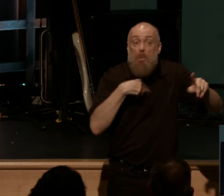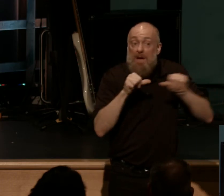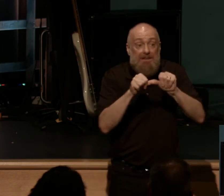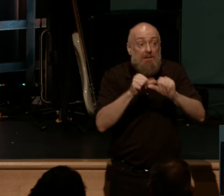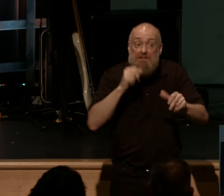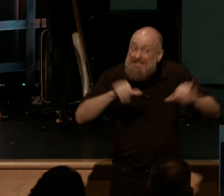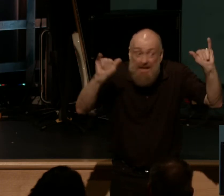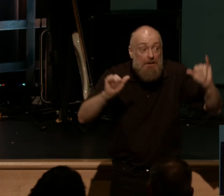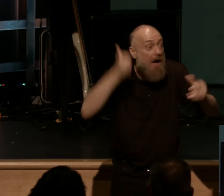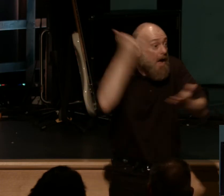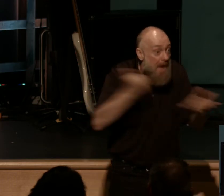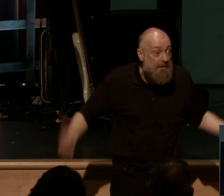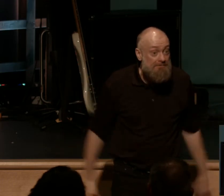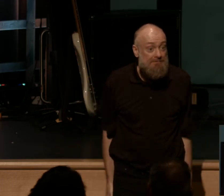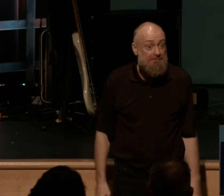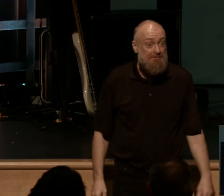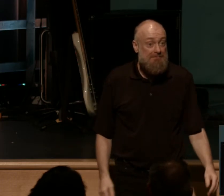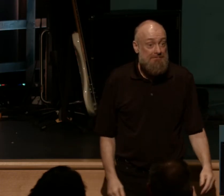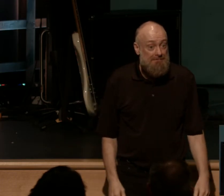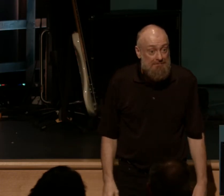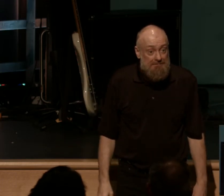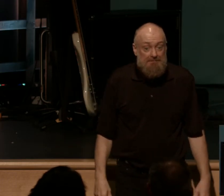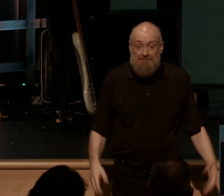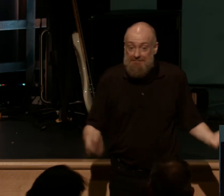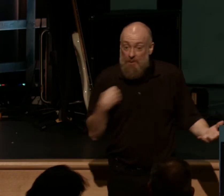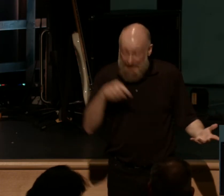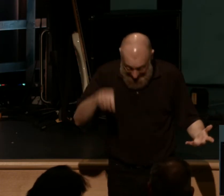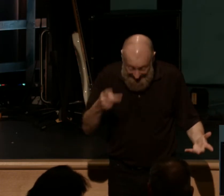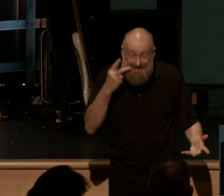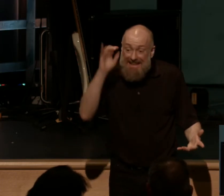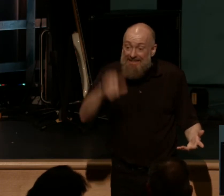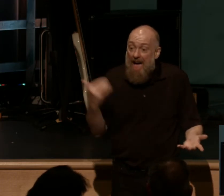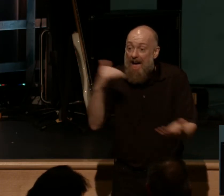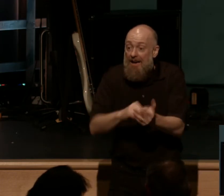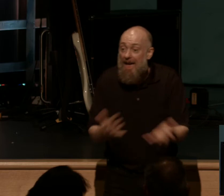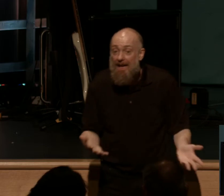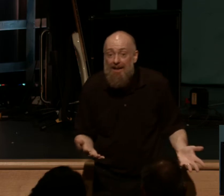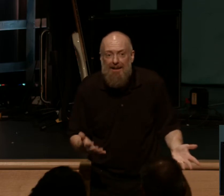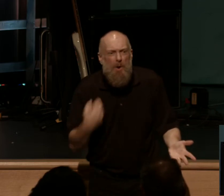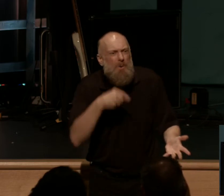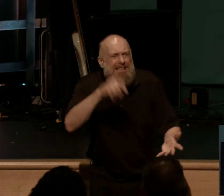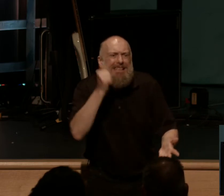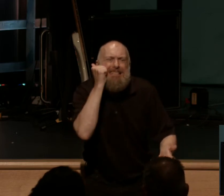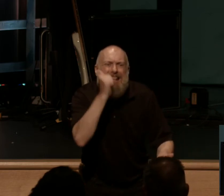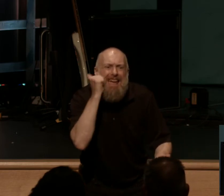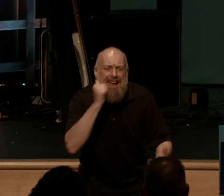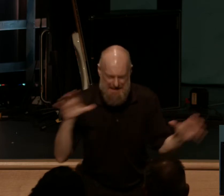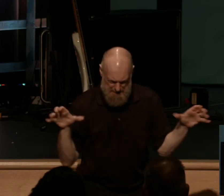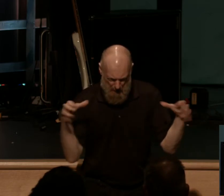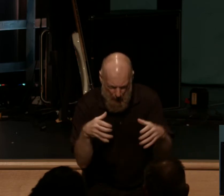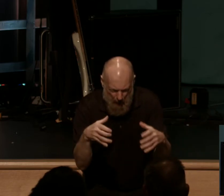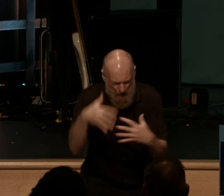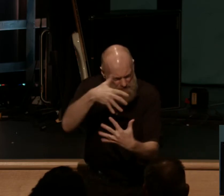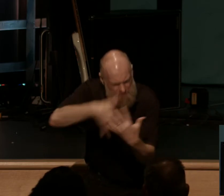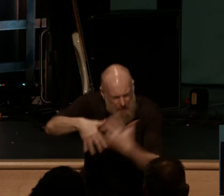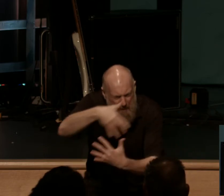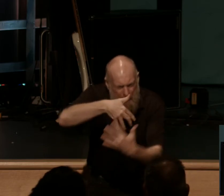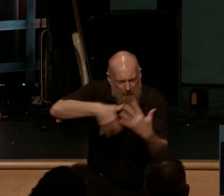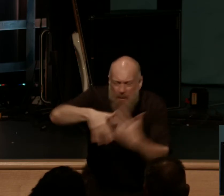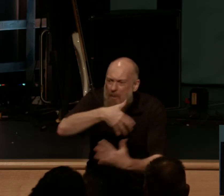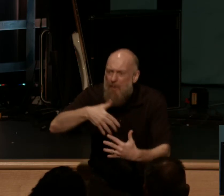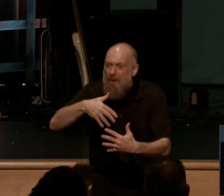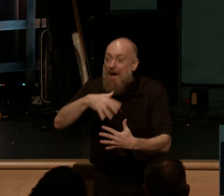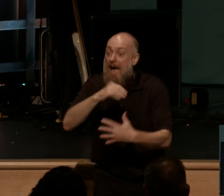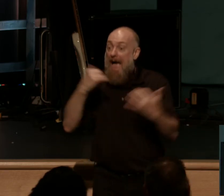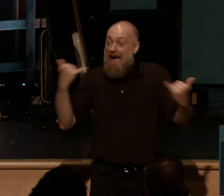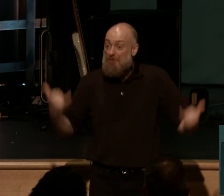Amen, church? Amen. And how encouraging it is to see that again, the daily unity and the simple unity. And we see this now,